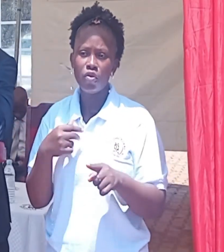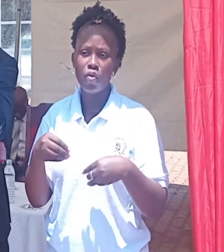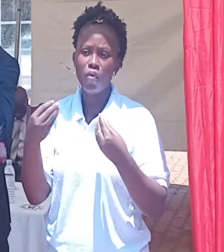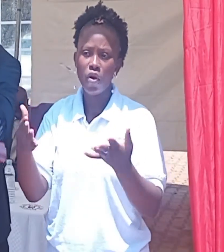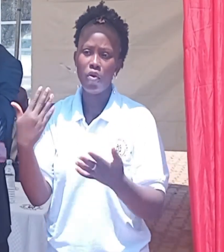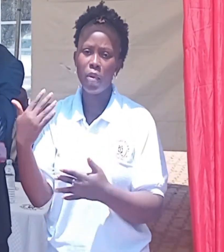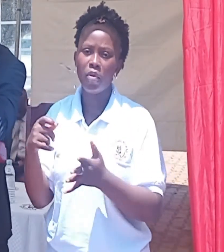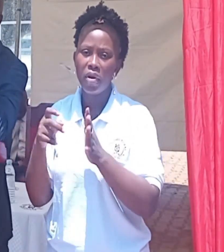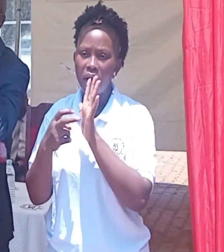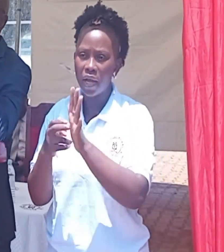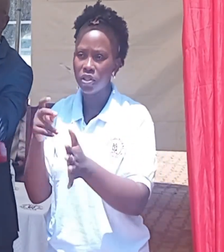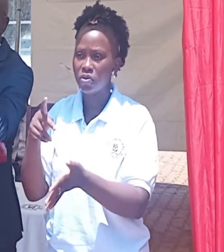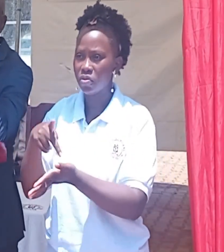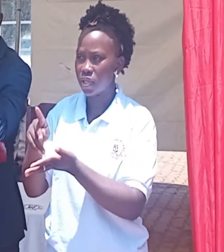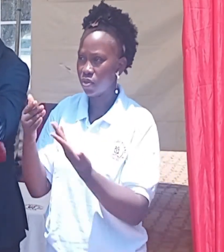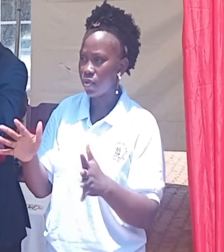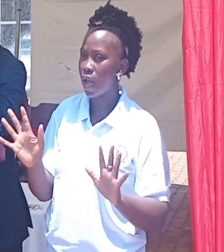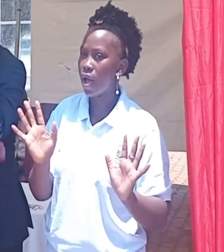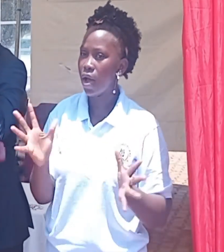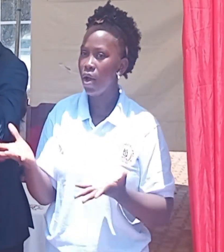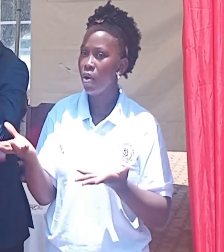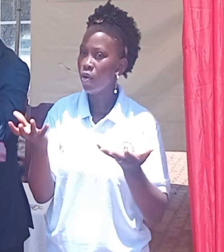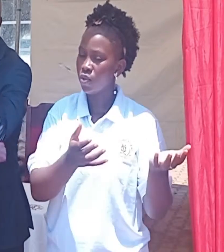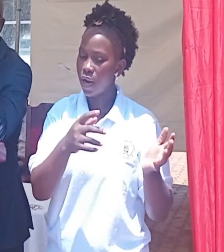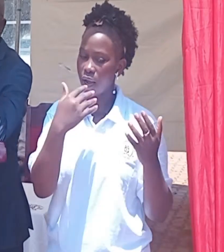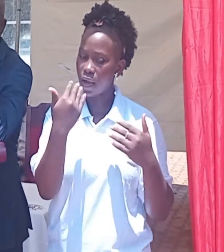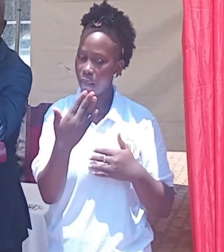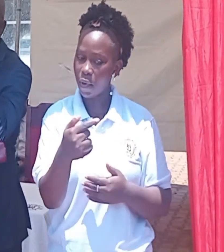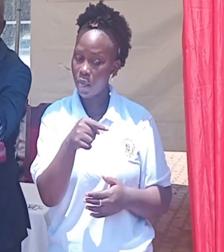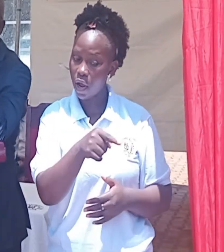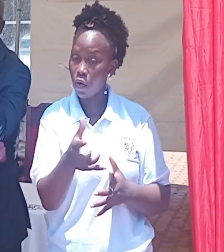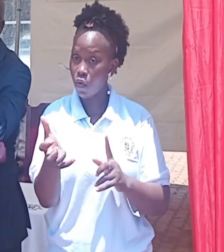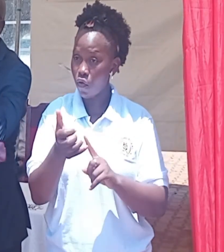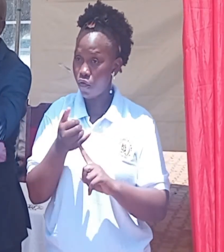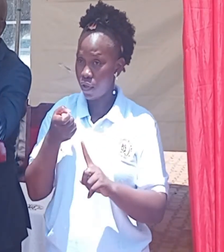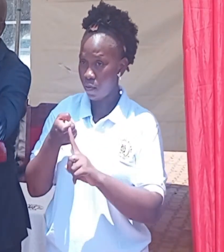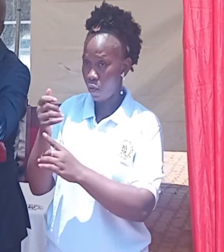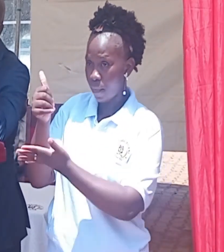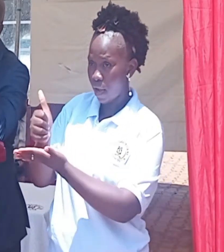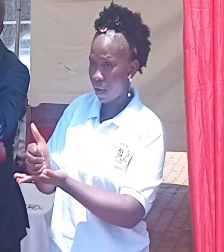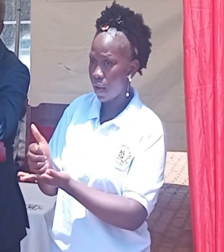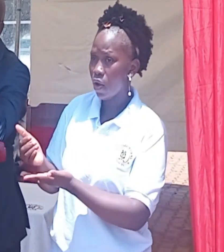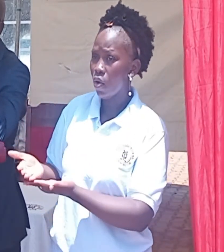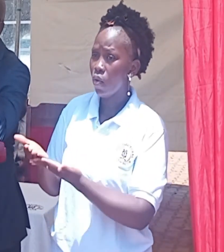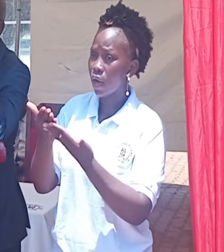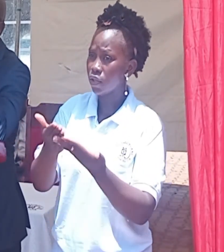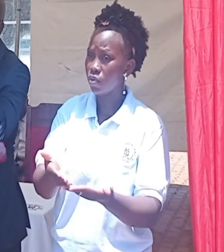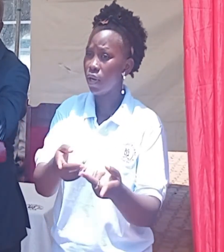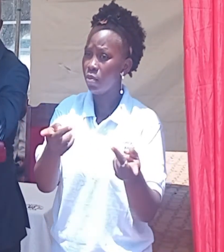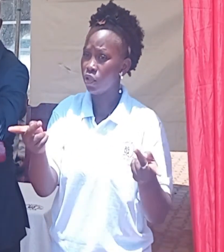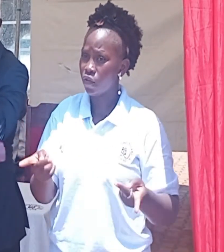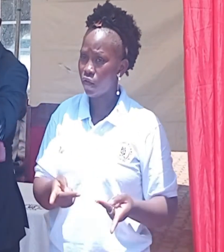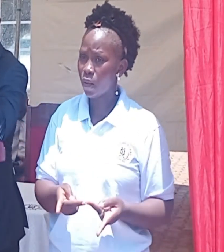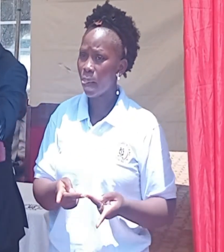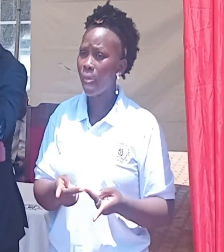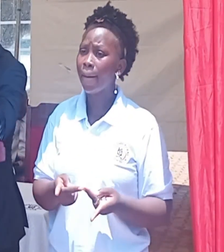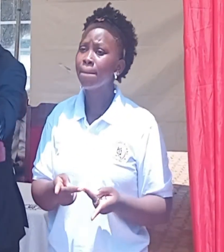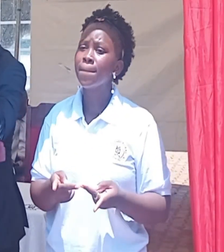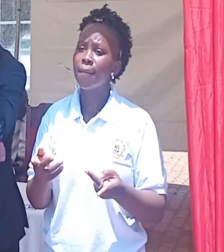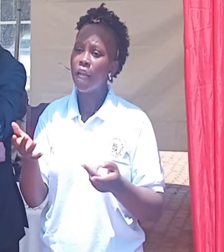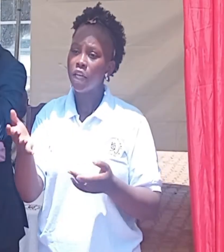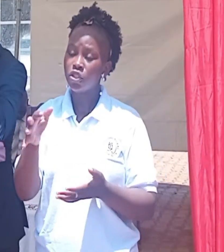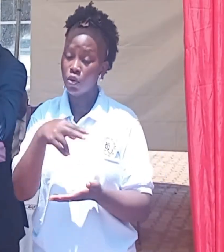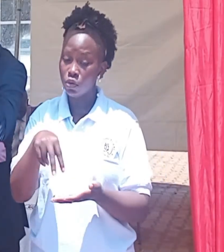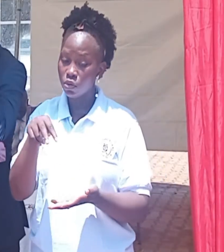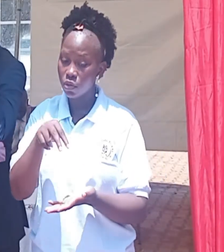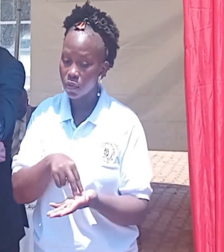osasudde. Ogenda kugenda n'akapapula ako ofunye mu banka kuwali ku kifo ku mwanya